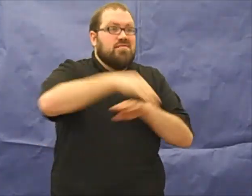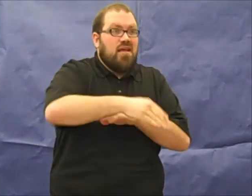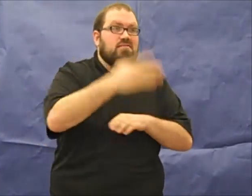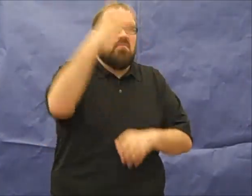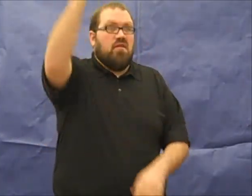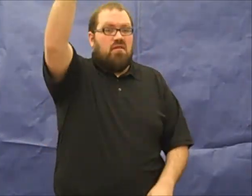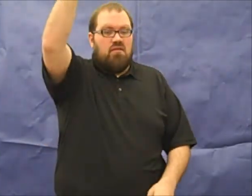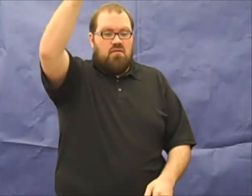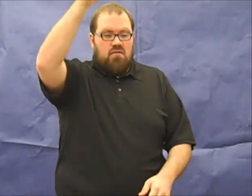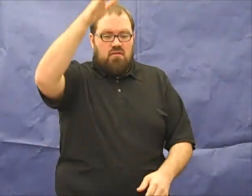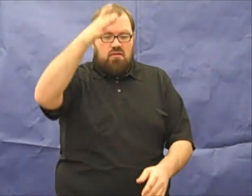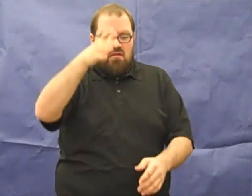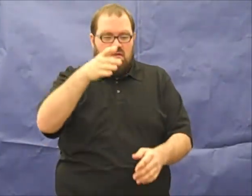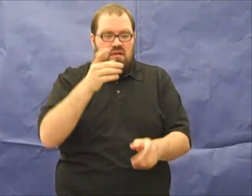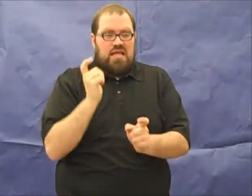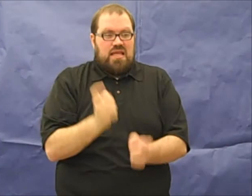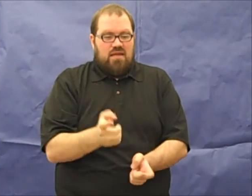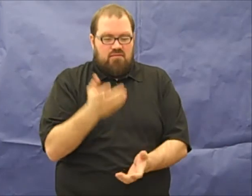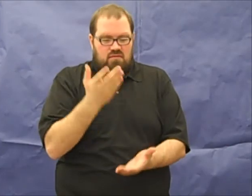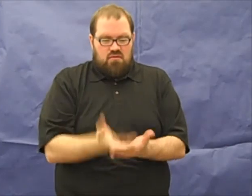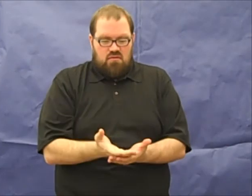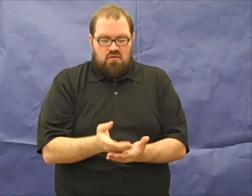say. Well, I never had that